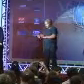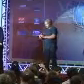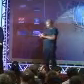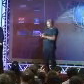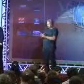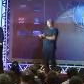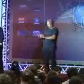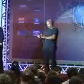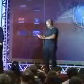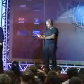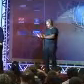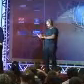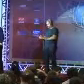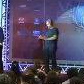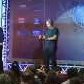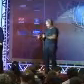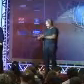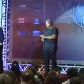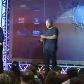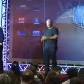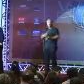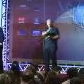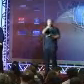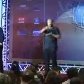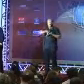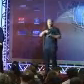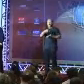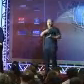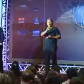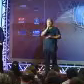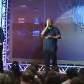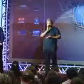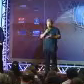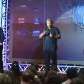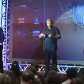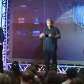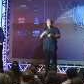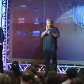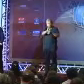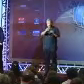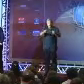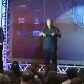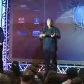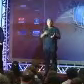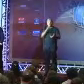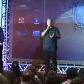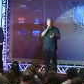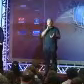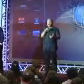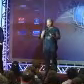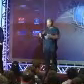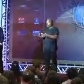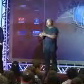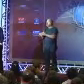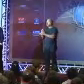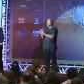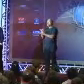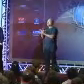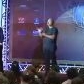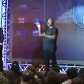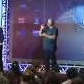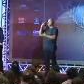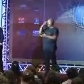But more importantly, the students learned about the hardware of the computer. They learned how to reconfigure